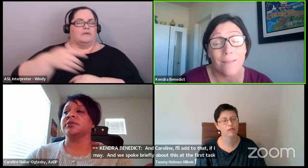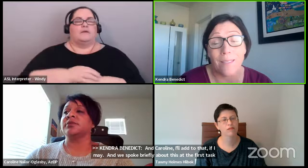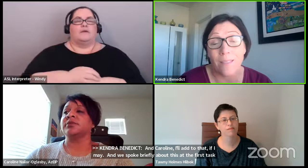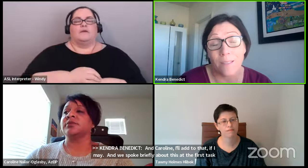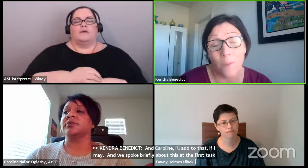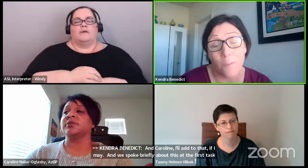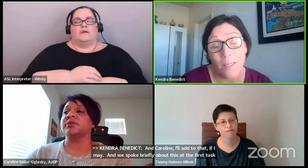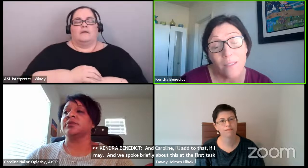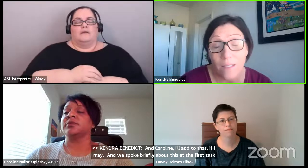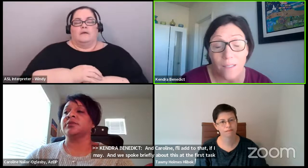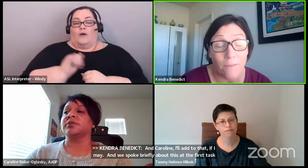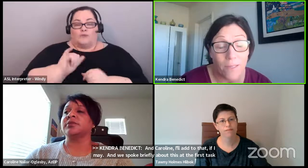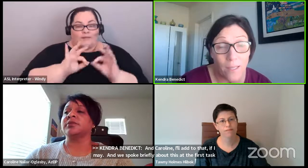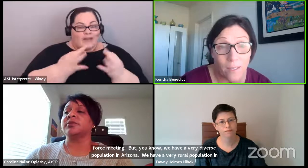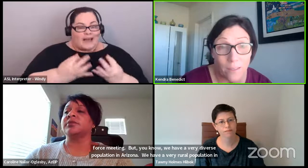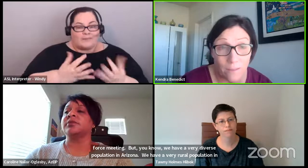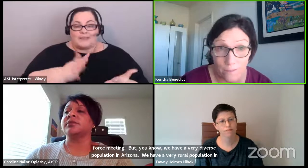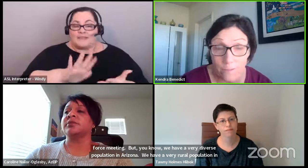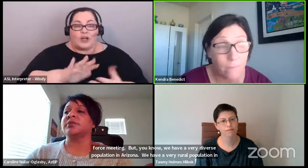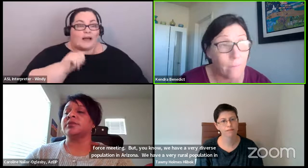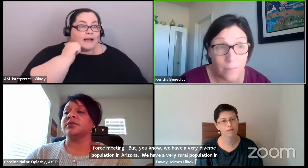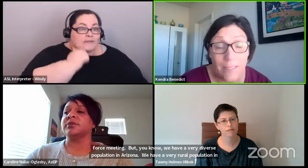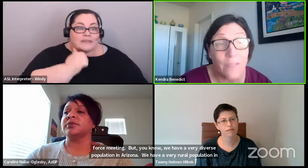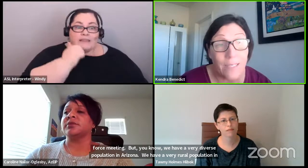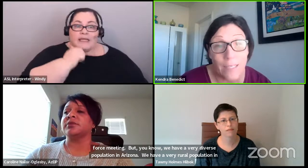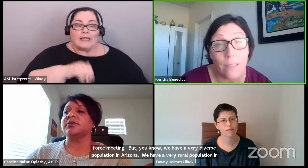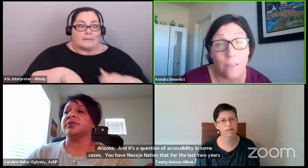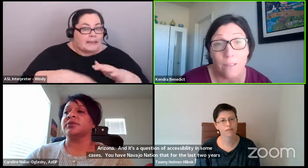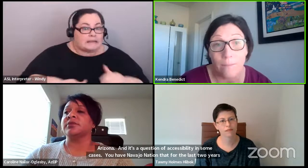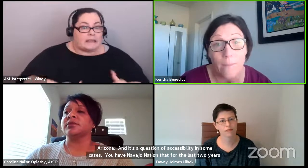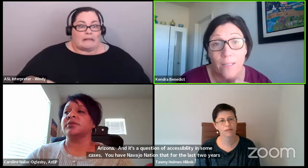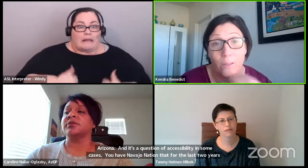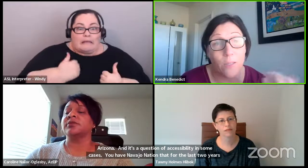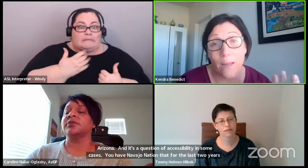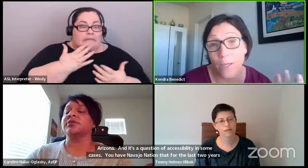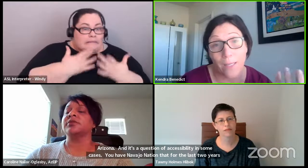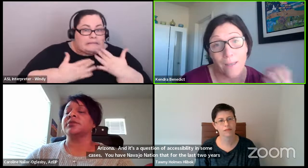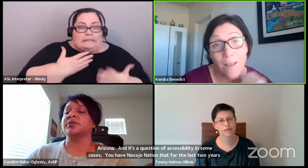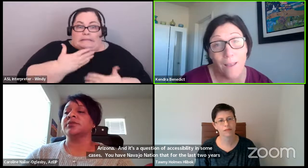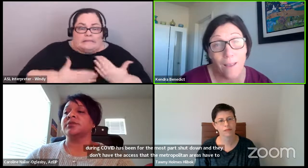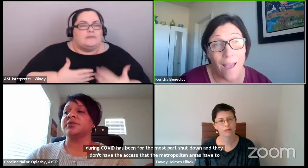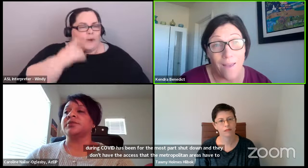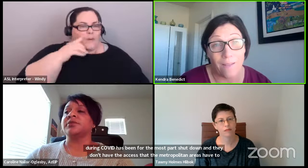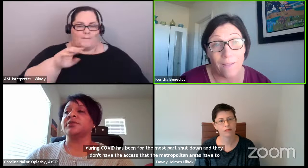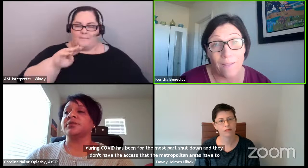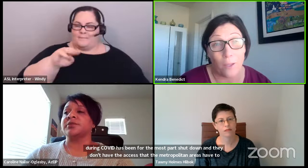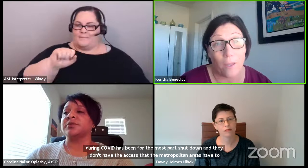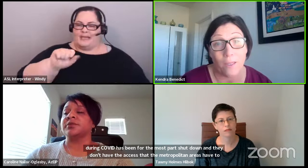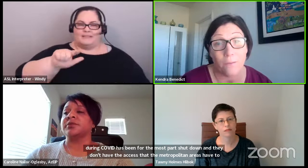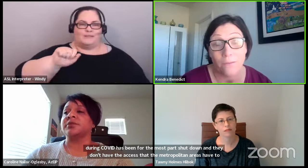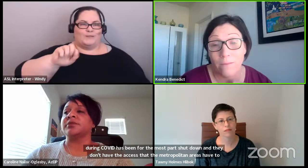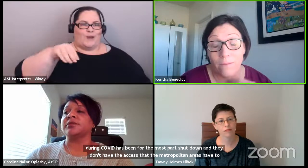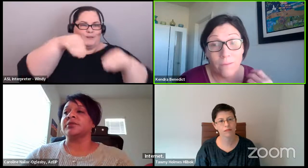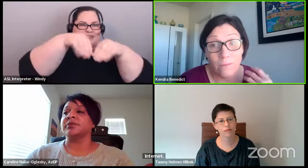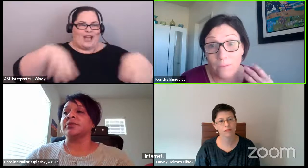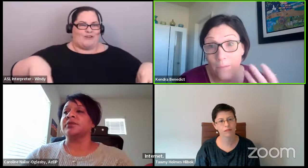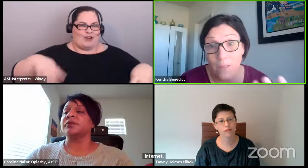just dealing with basic everyday living needs, Maslow's hierarchy, and the thought